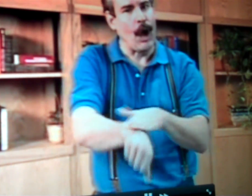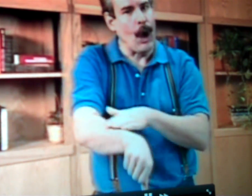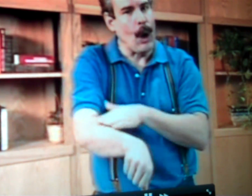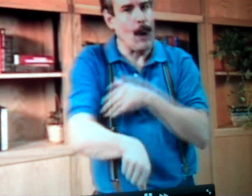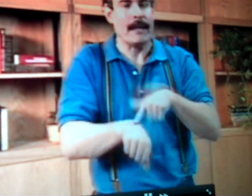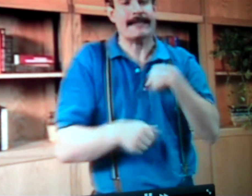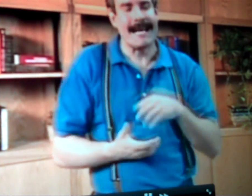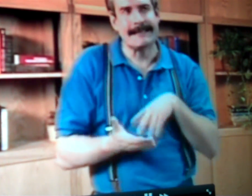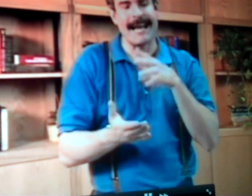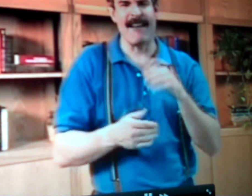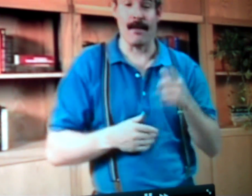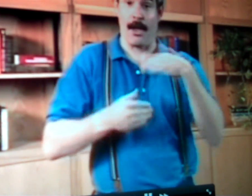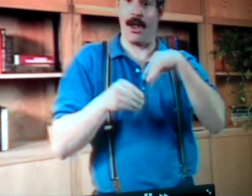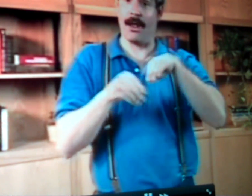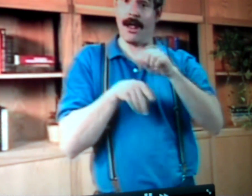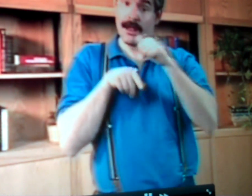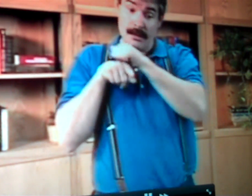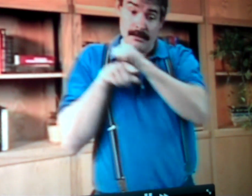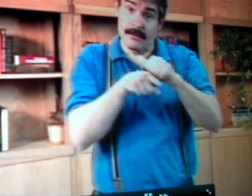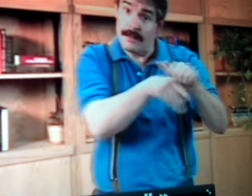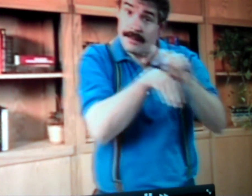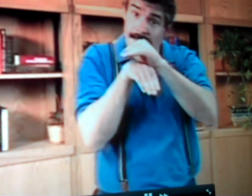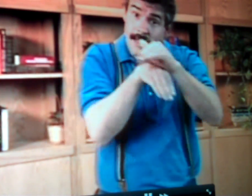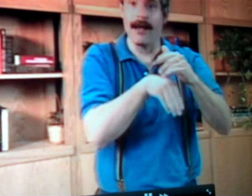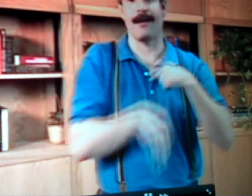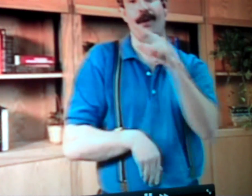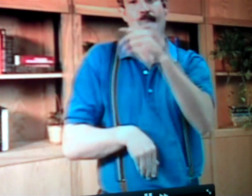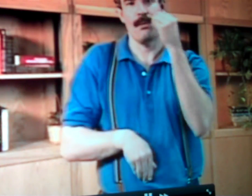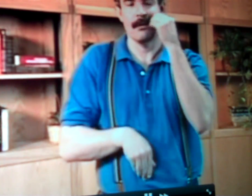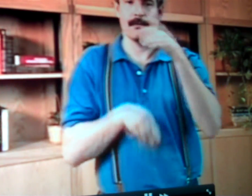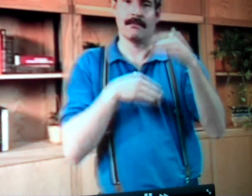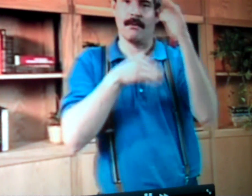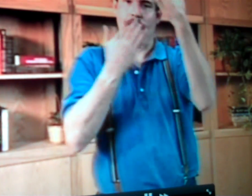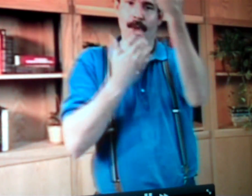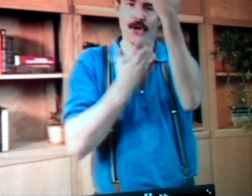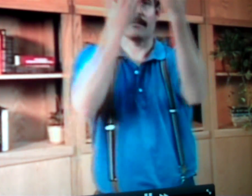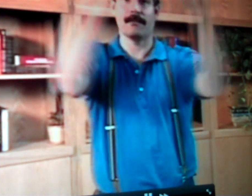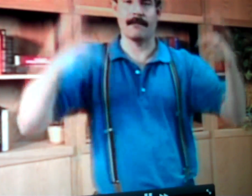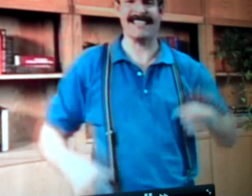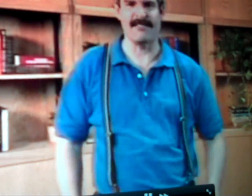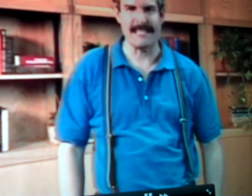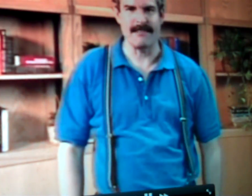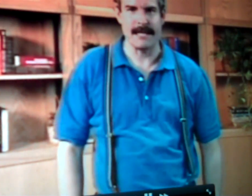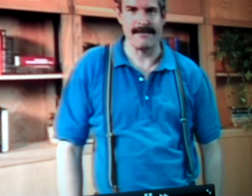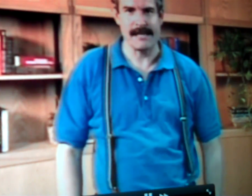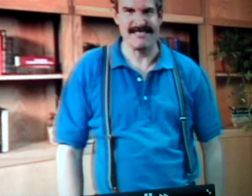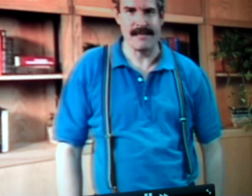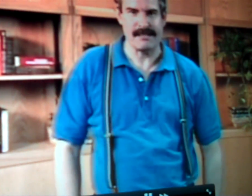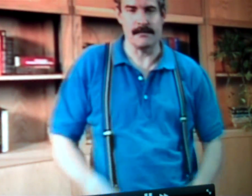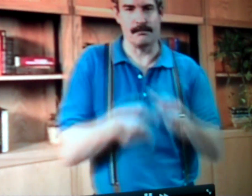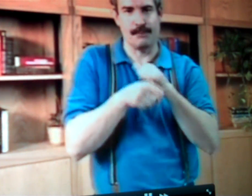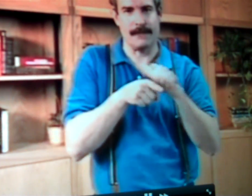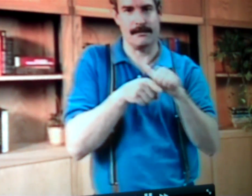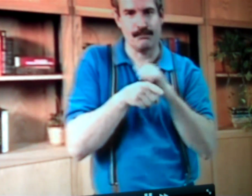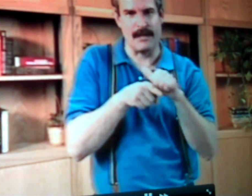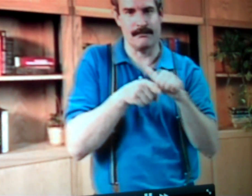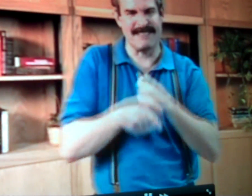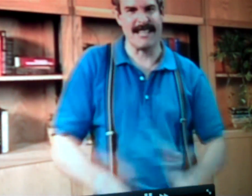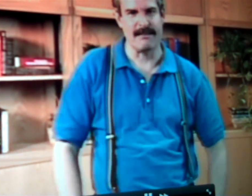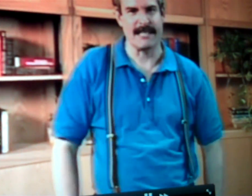I had some friends when I was younger that were hearing, and I just assumed that they had developed